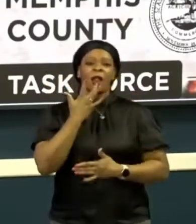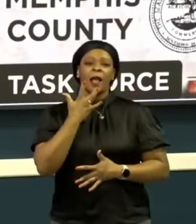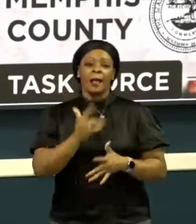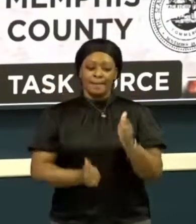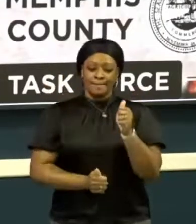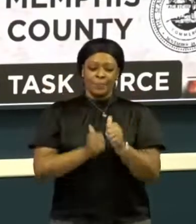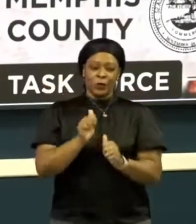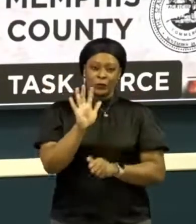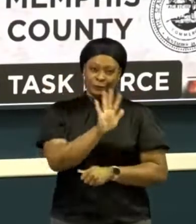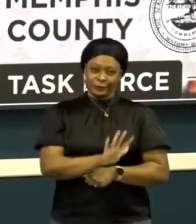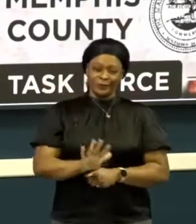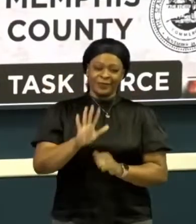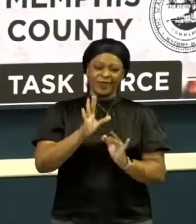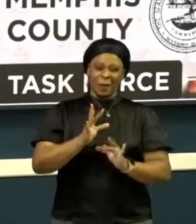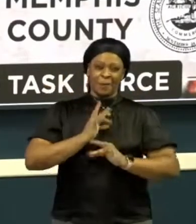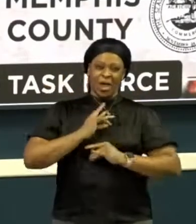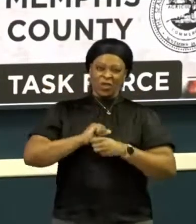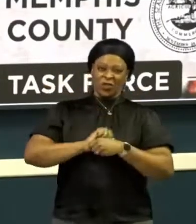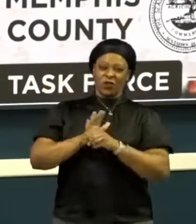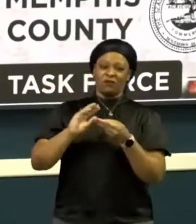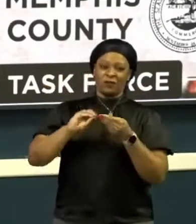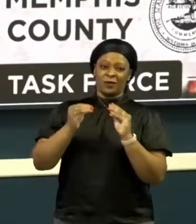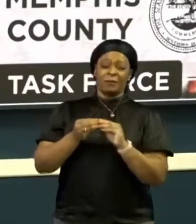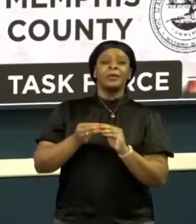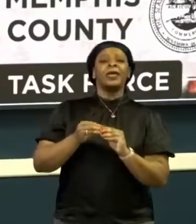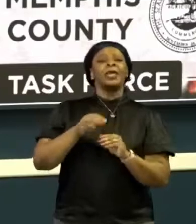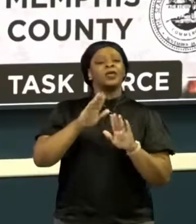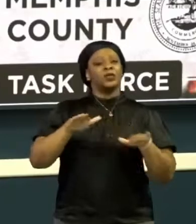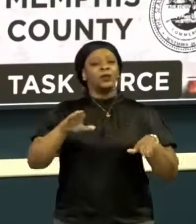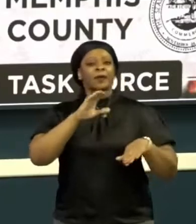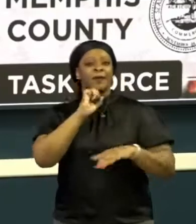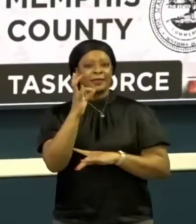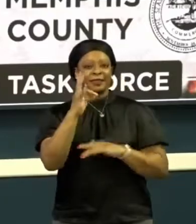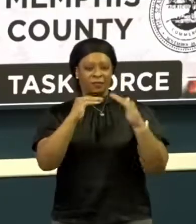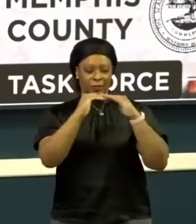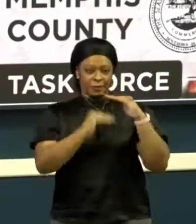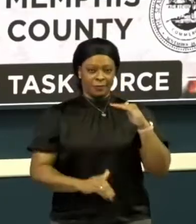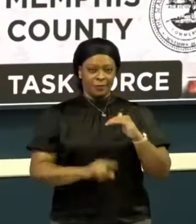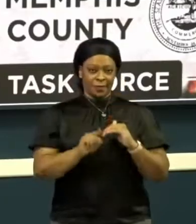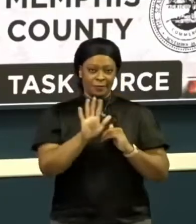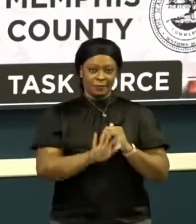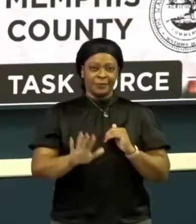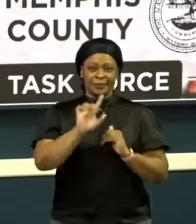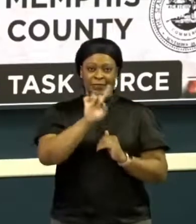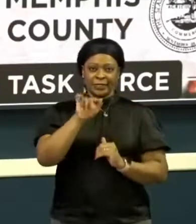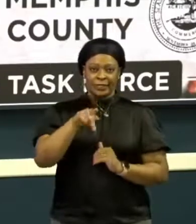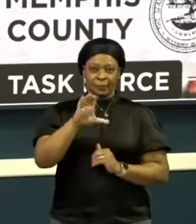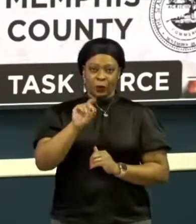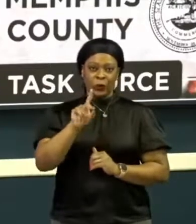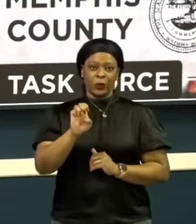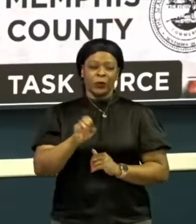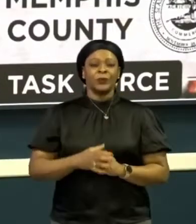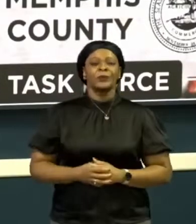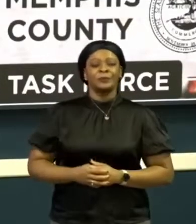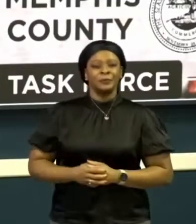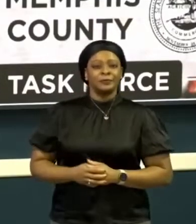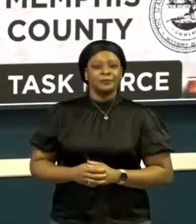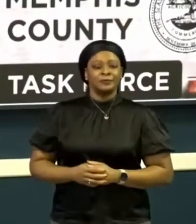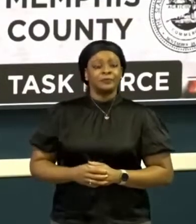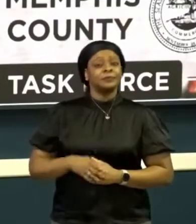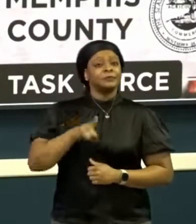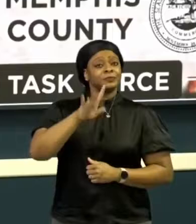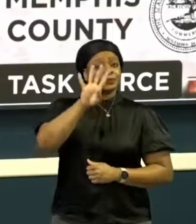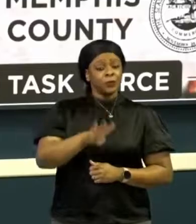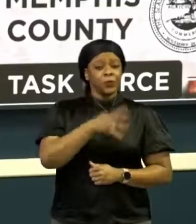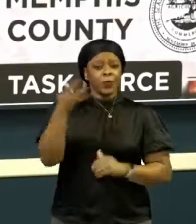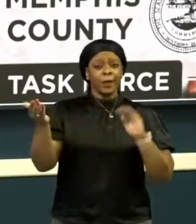areas representing more active cases among our pediatric cases in those zip codes. Next slide. This